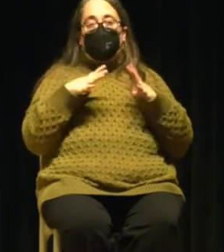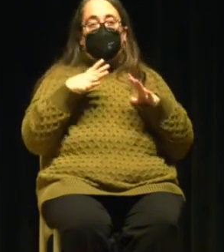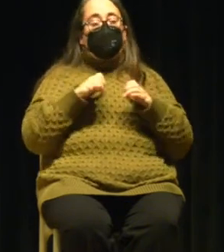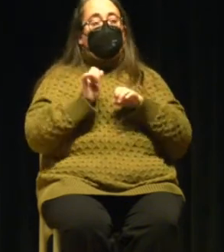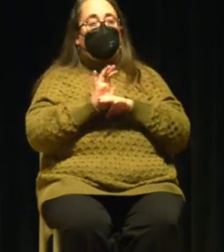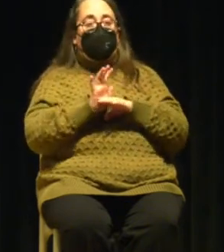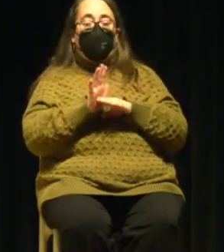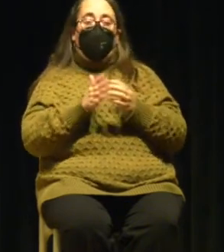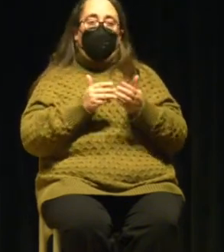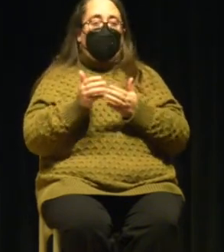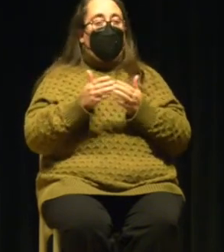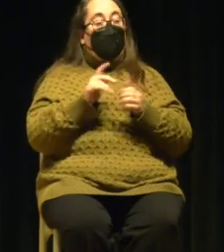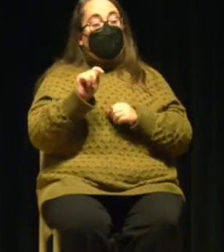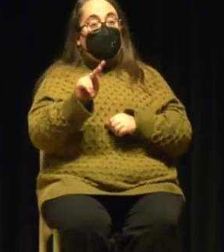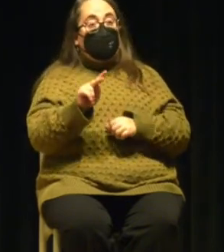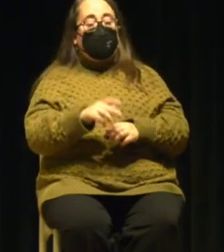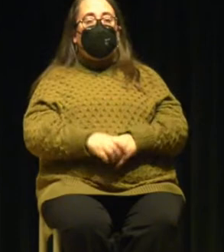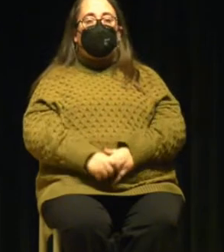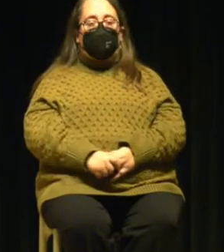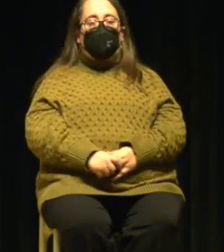film, whatever, TV,